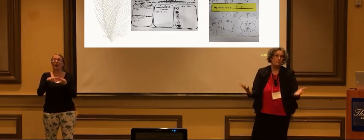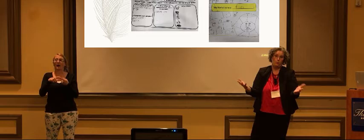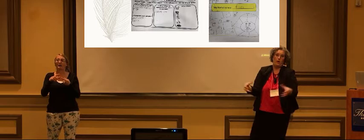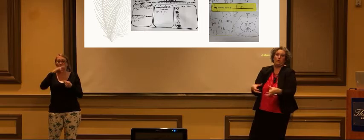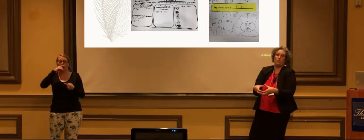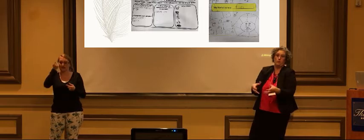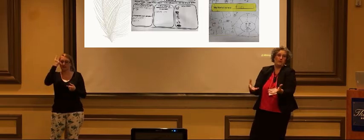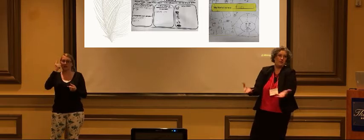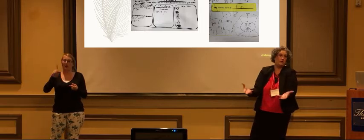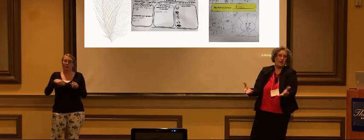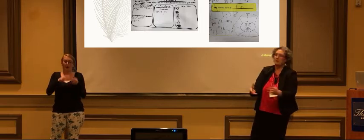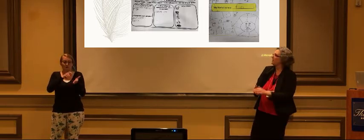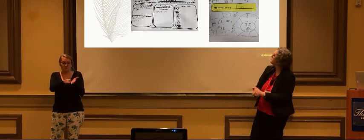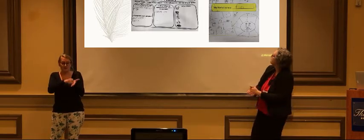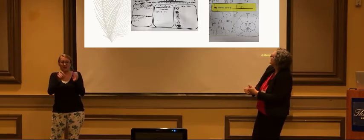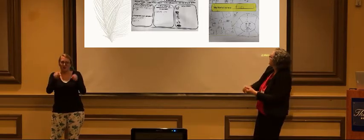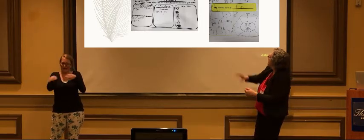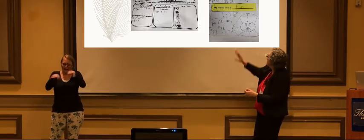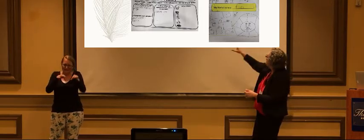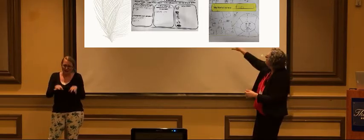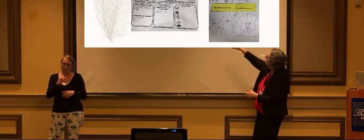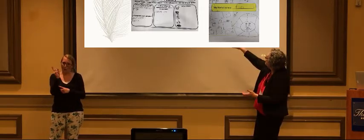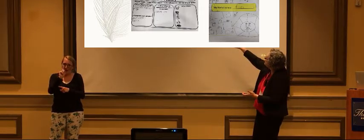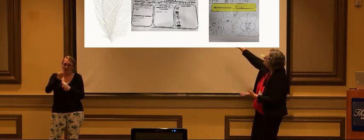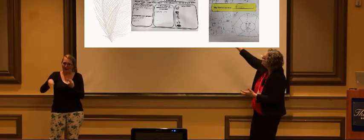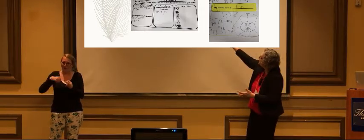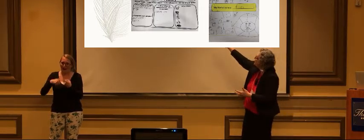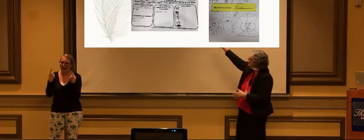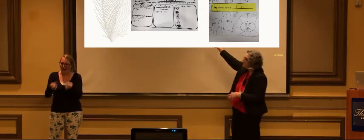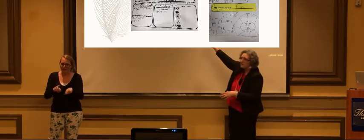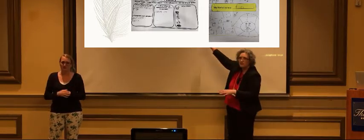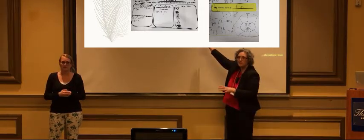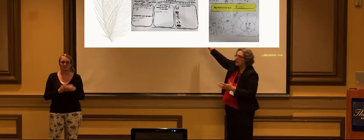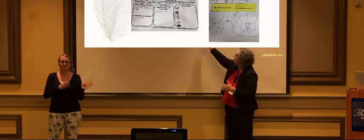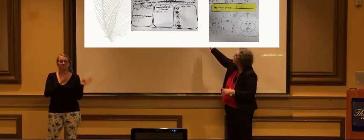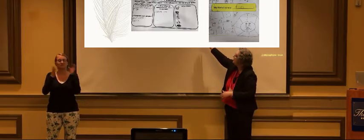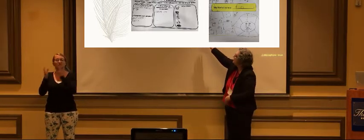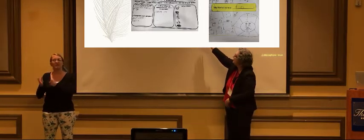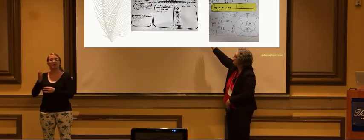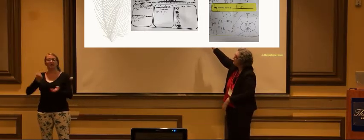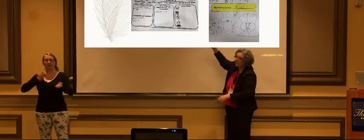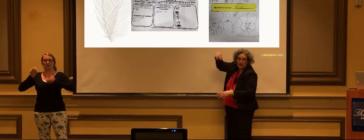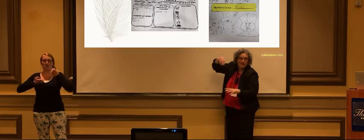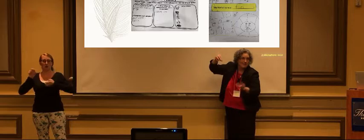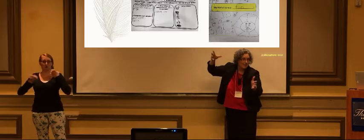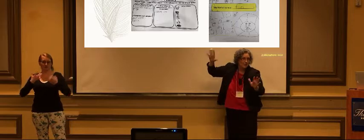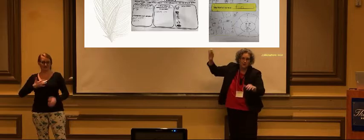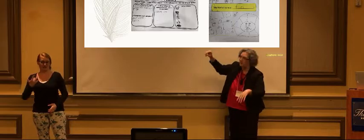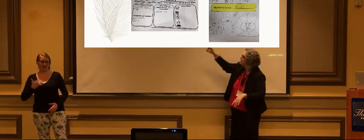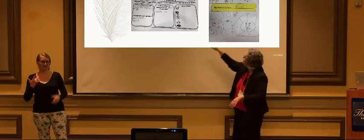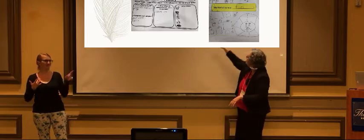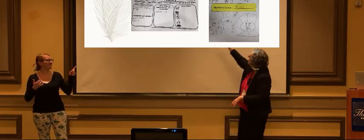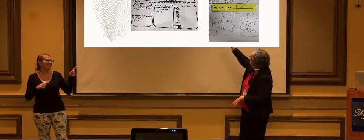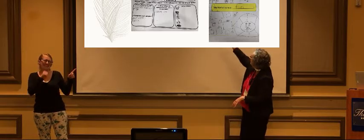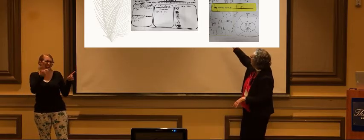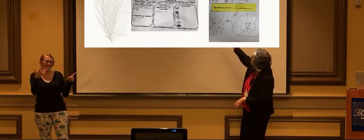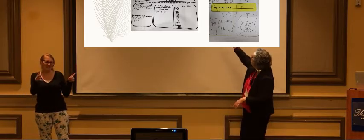where these things are. Emotions and feelings, she needed to finish before I had to take a